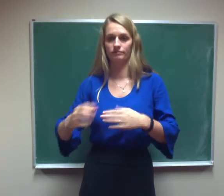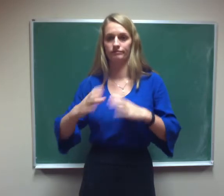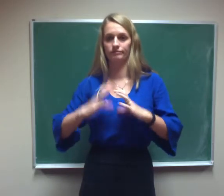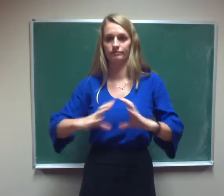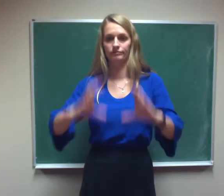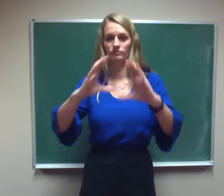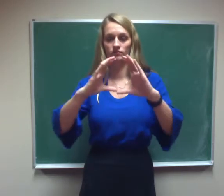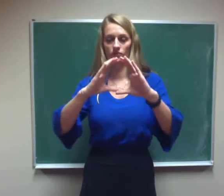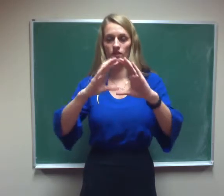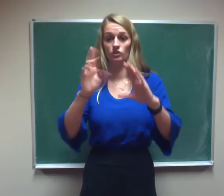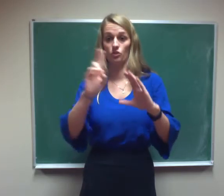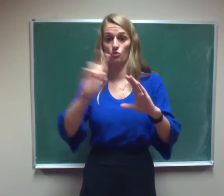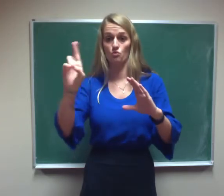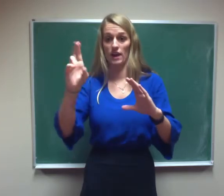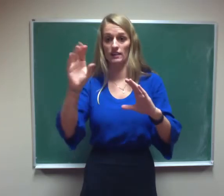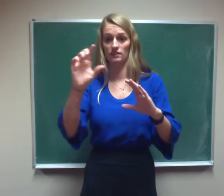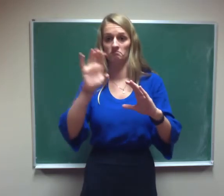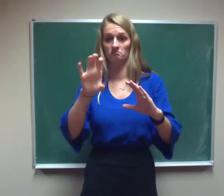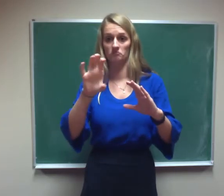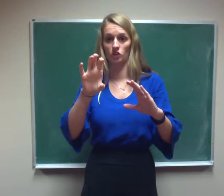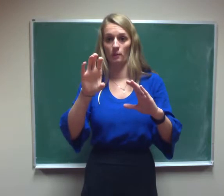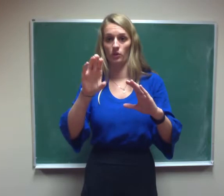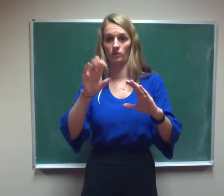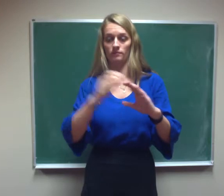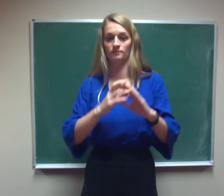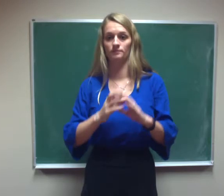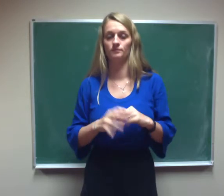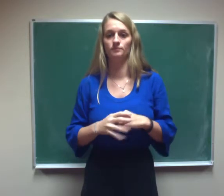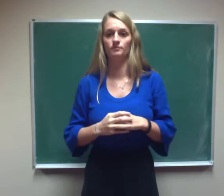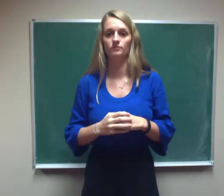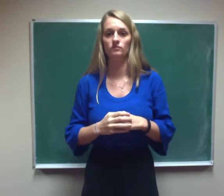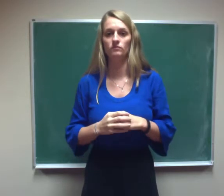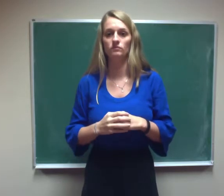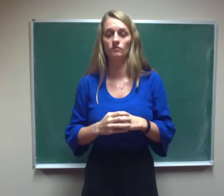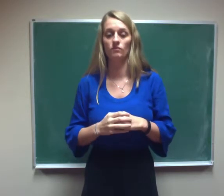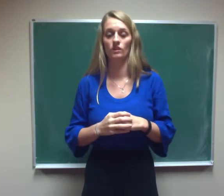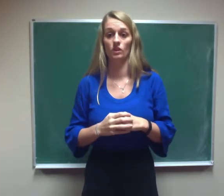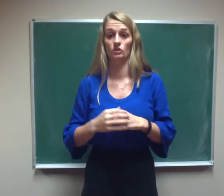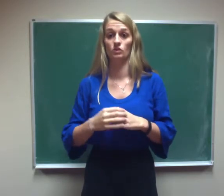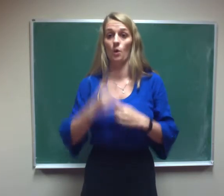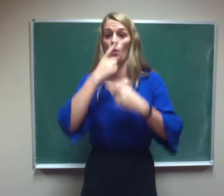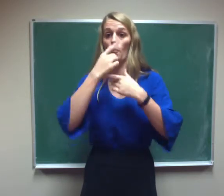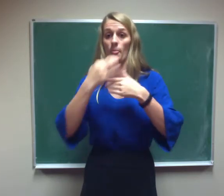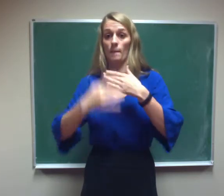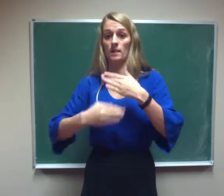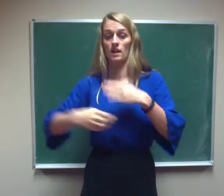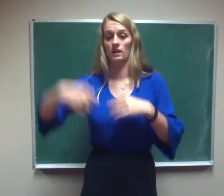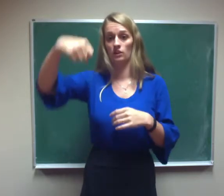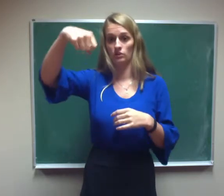out. Deoxygenated blood flows from the right atrium down through a small one-way